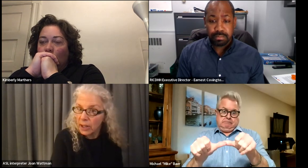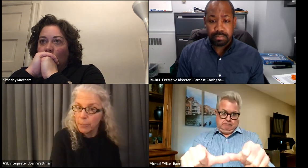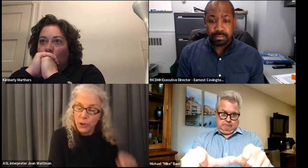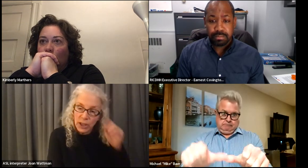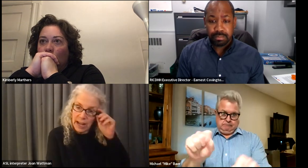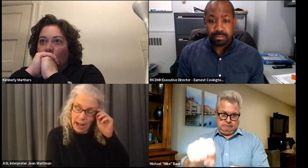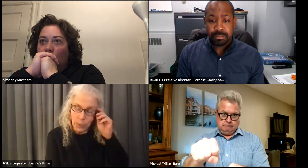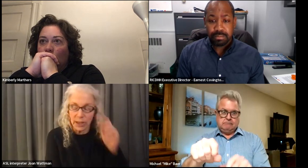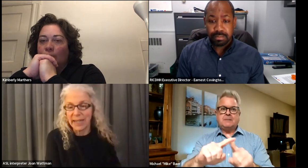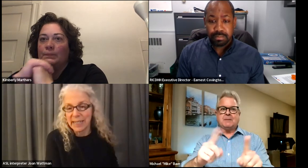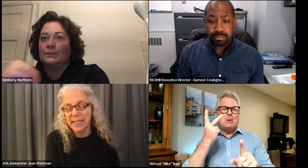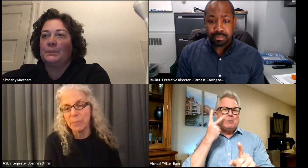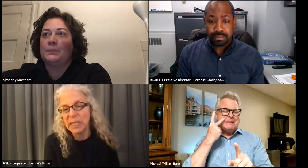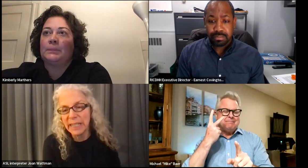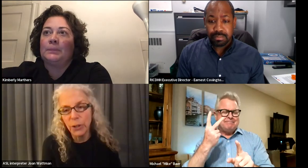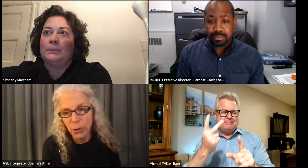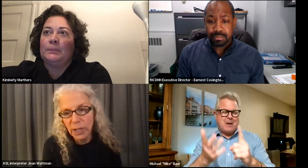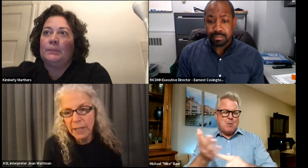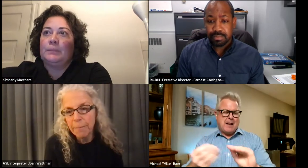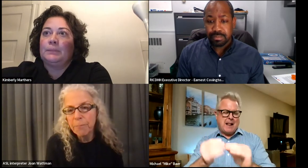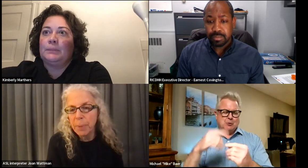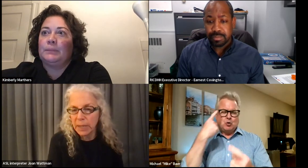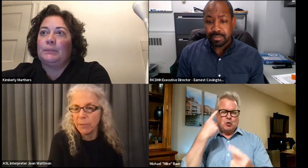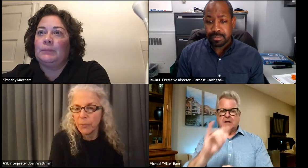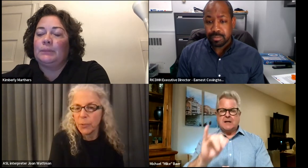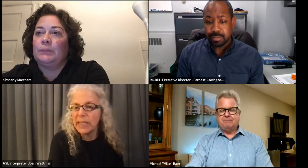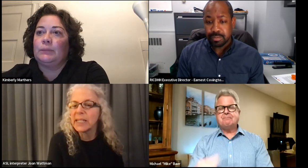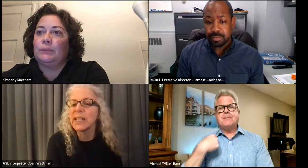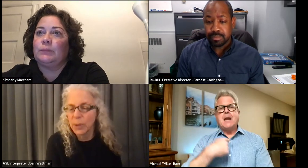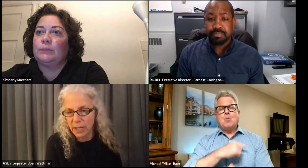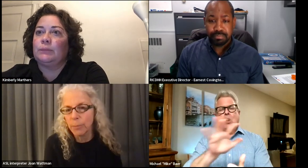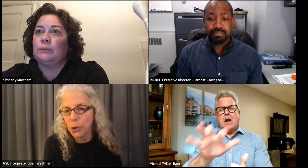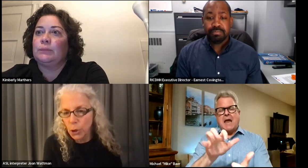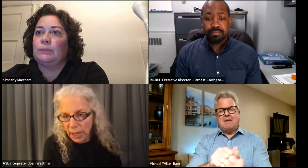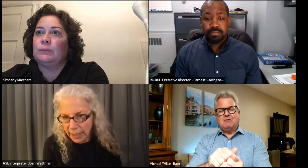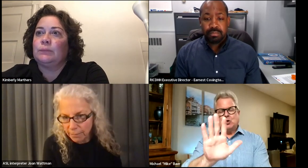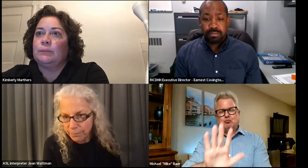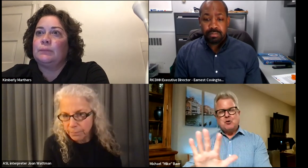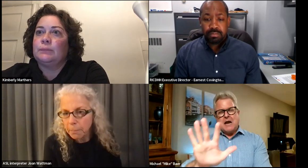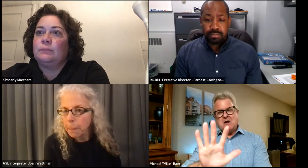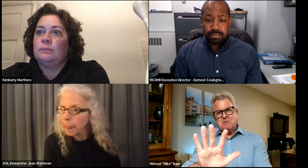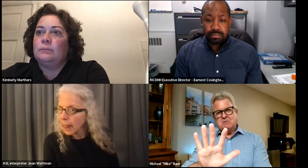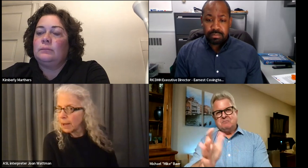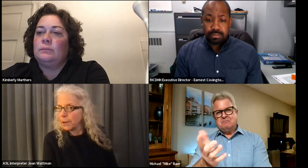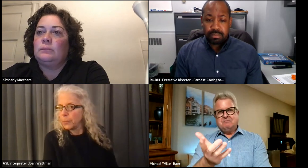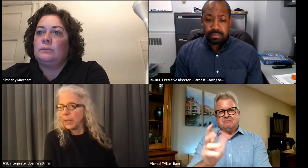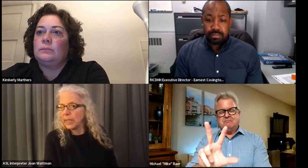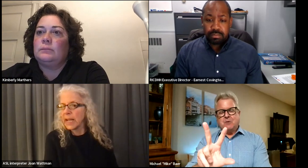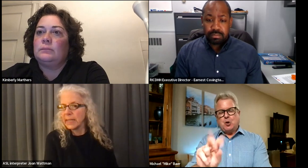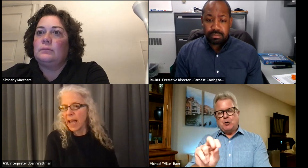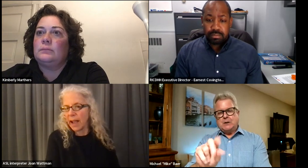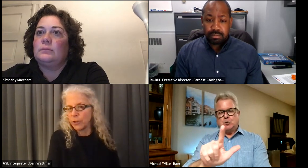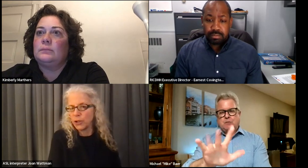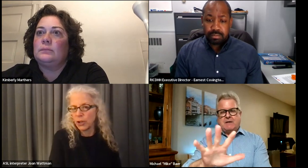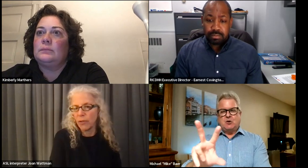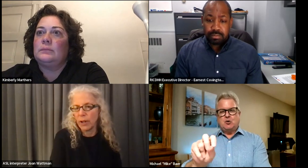Health. Personally, I would like to see them continue, but we need to see what the numbers look like. We